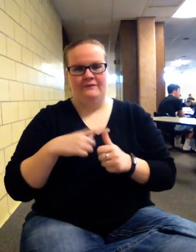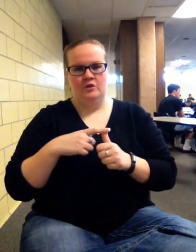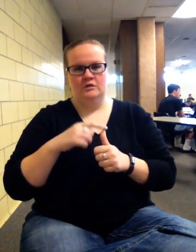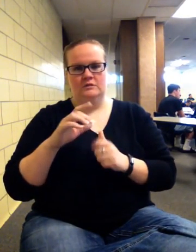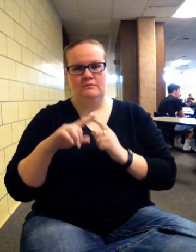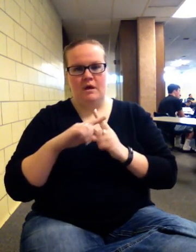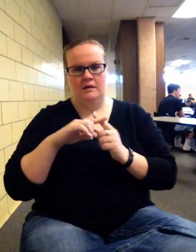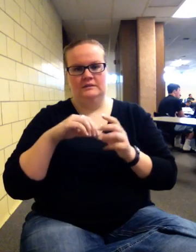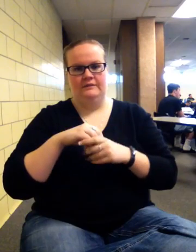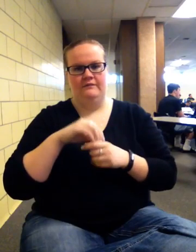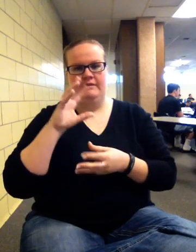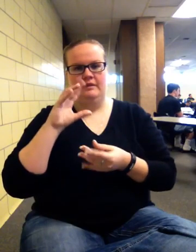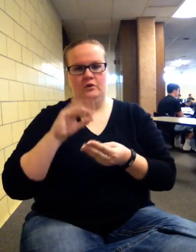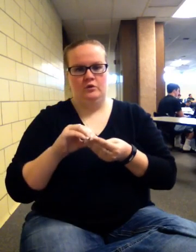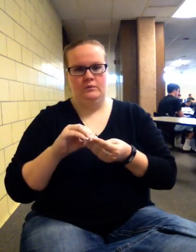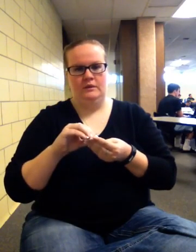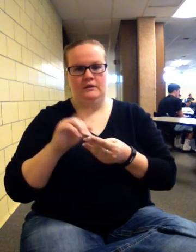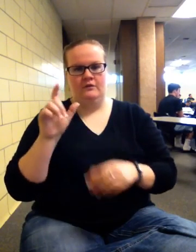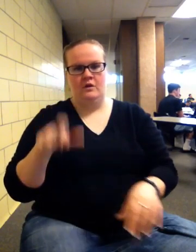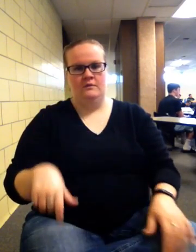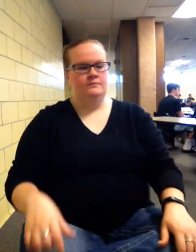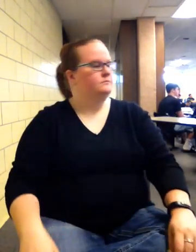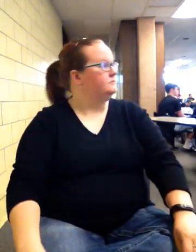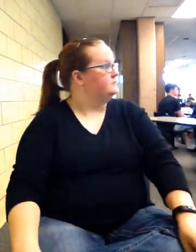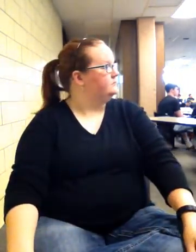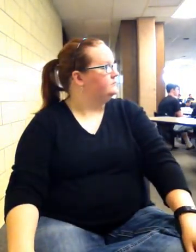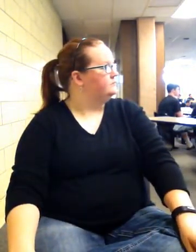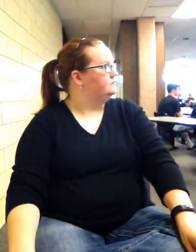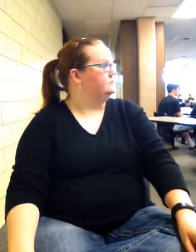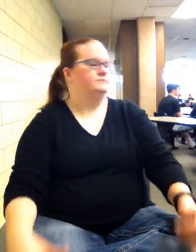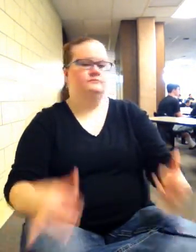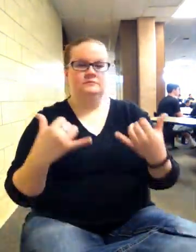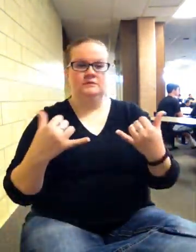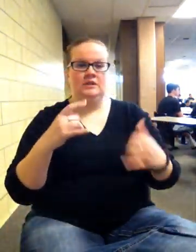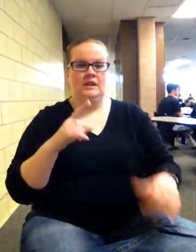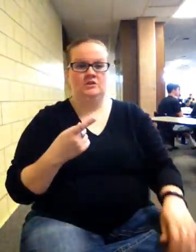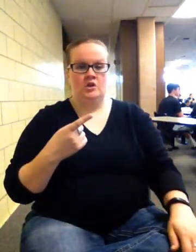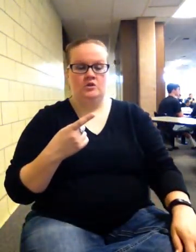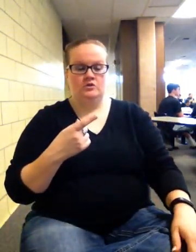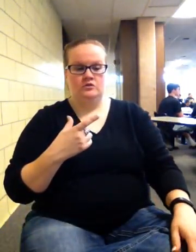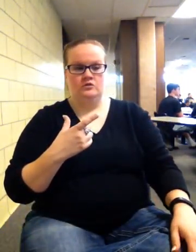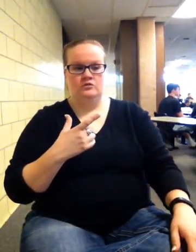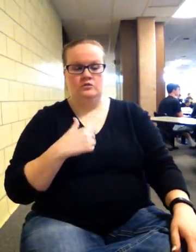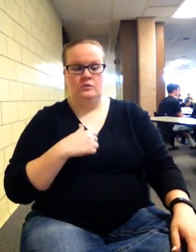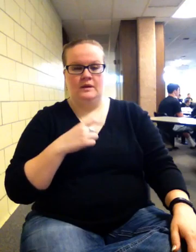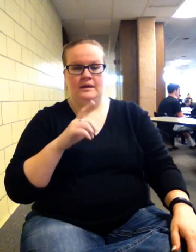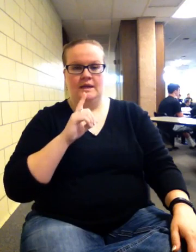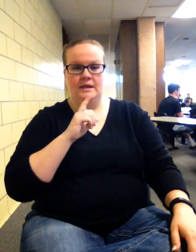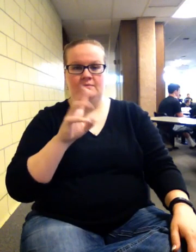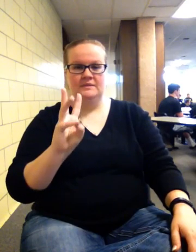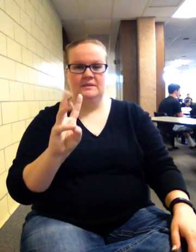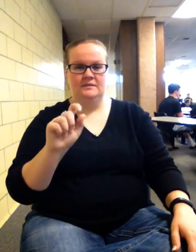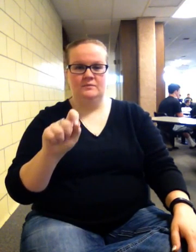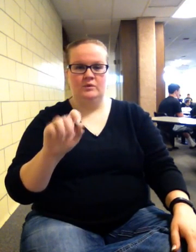today's dollar. So I'm 6.5137 years